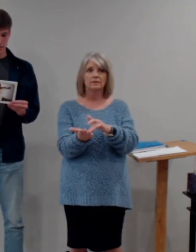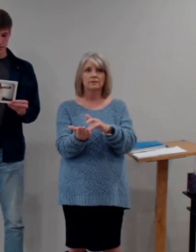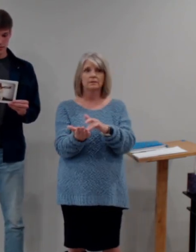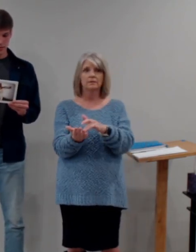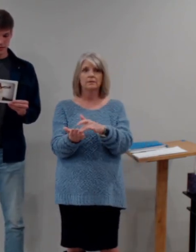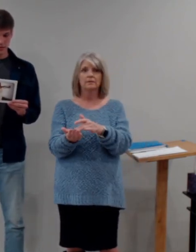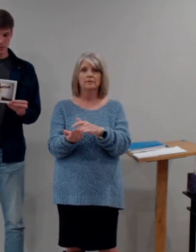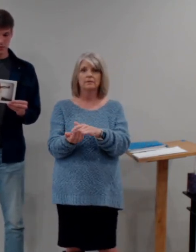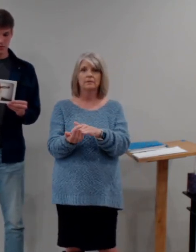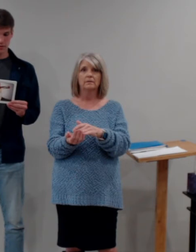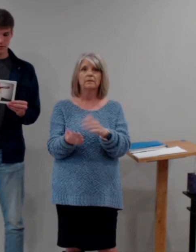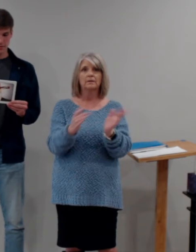Jesus born.